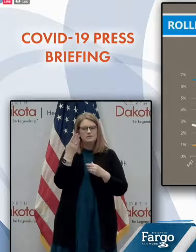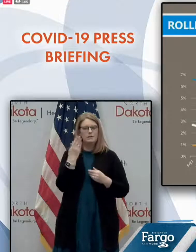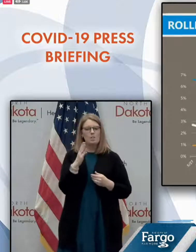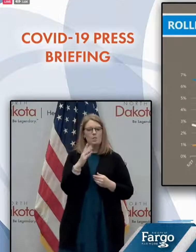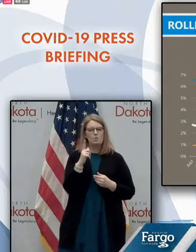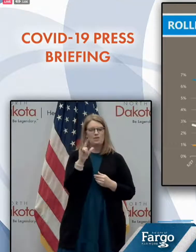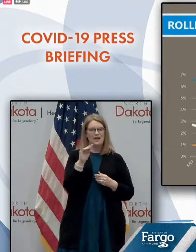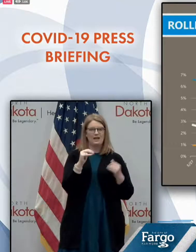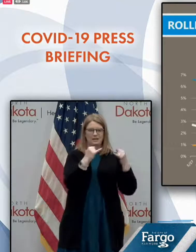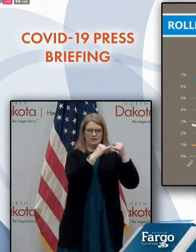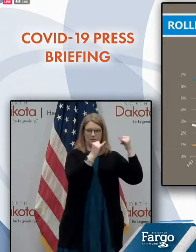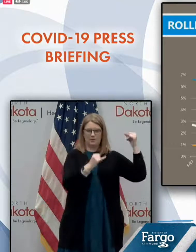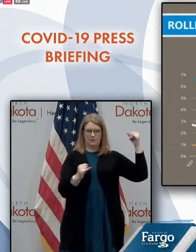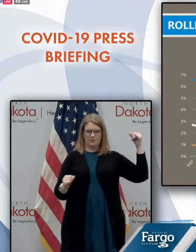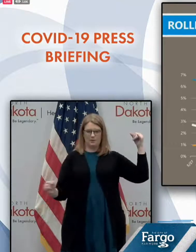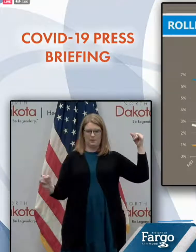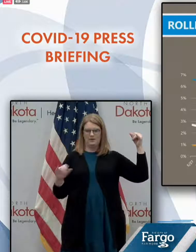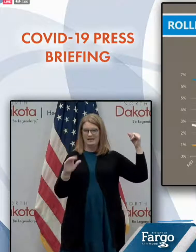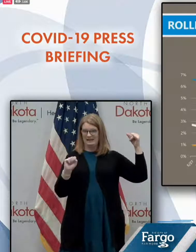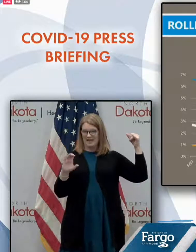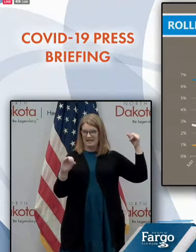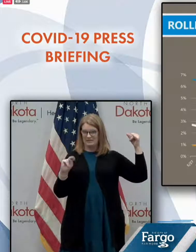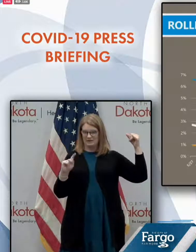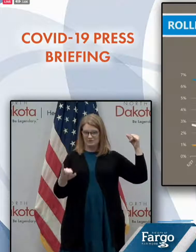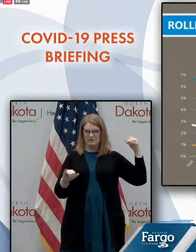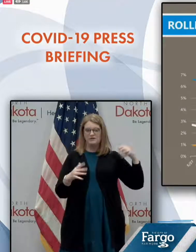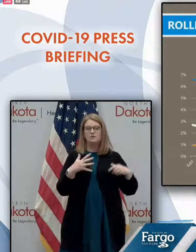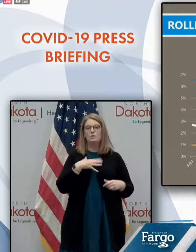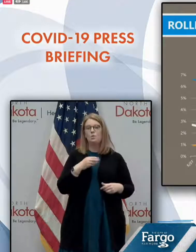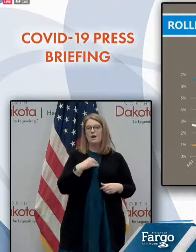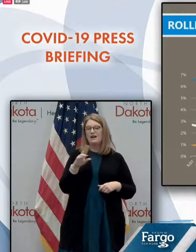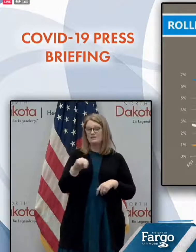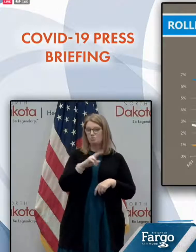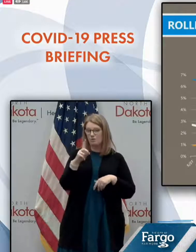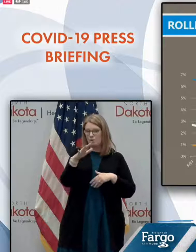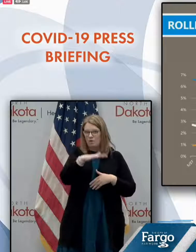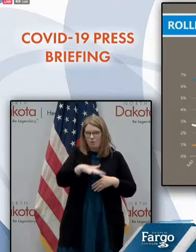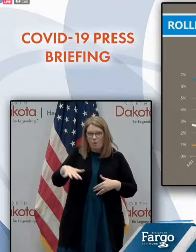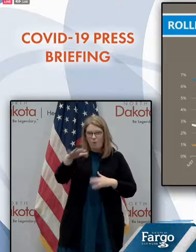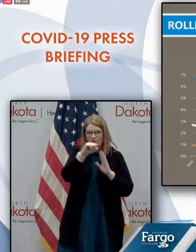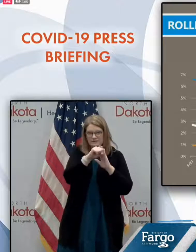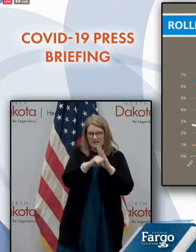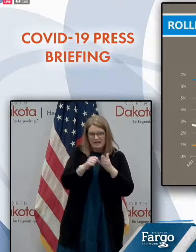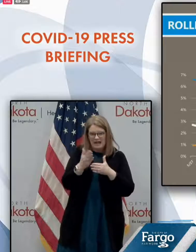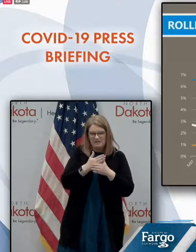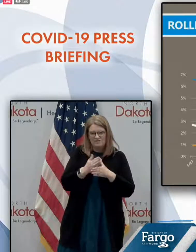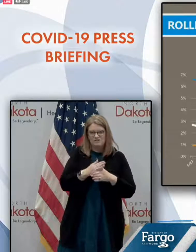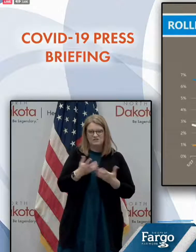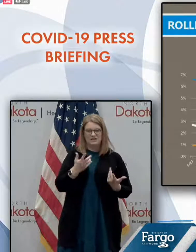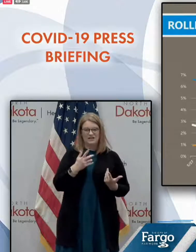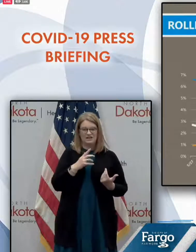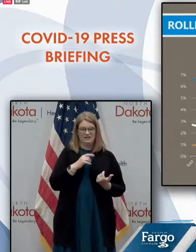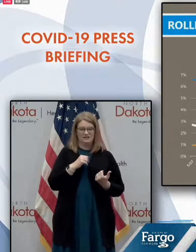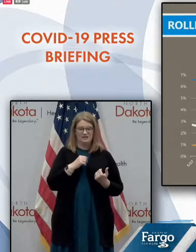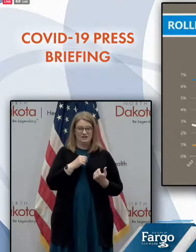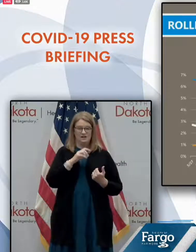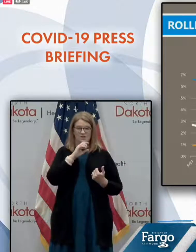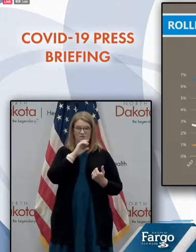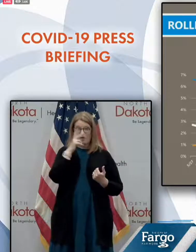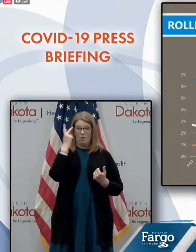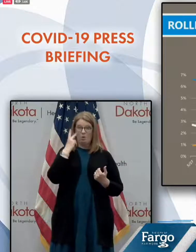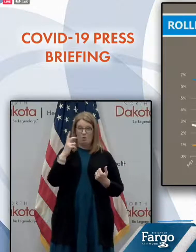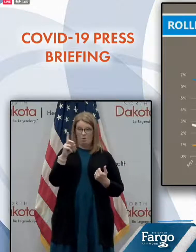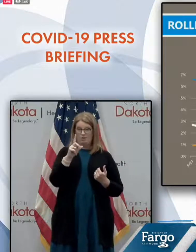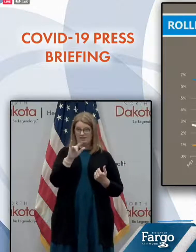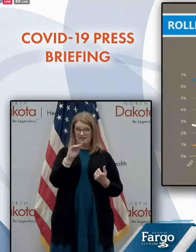on here is Cass County, the white line is the North Dakota average, and the Burley-Morton line combined, those two counties, is the gold